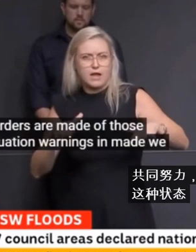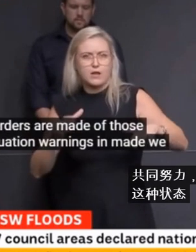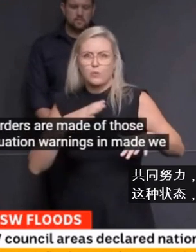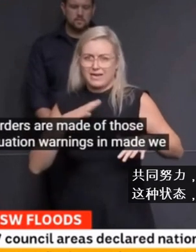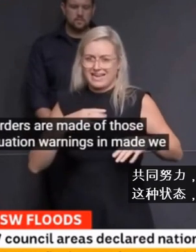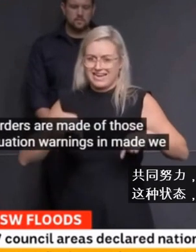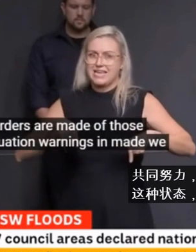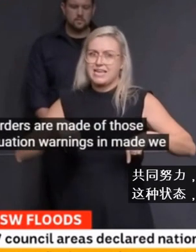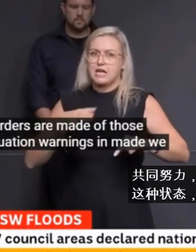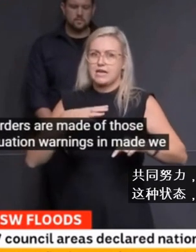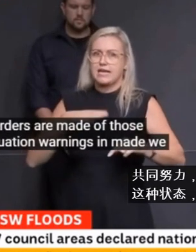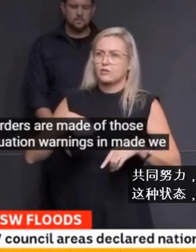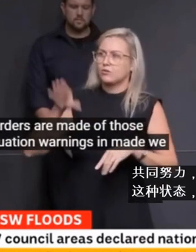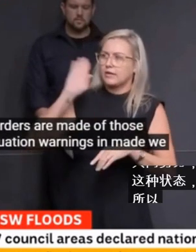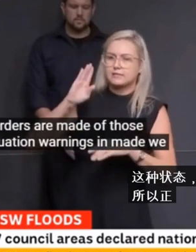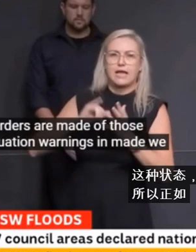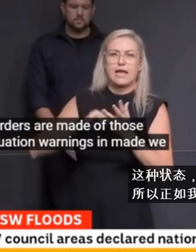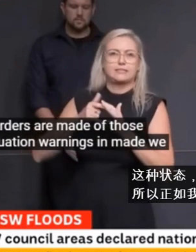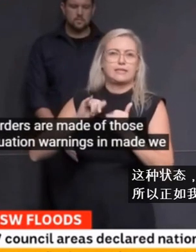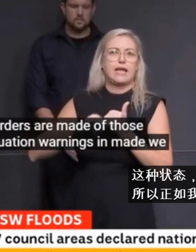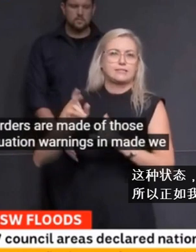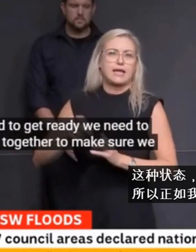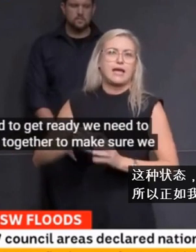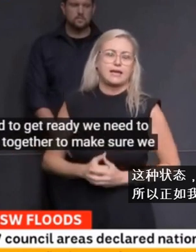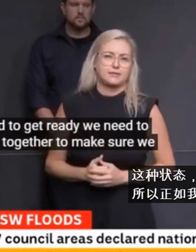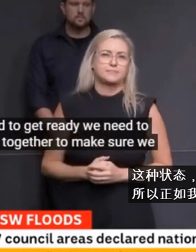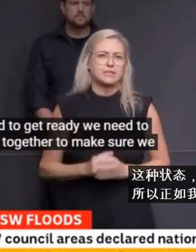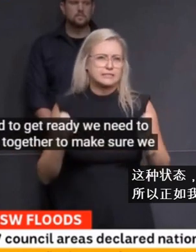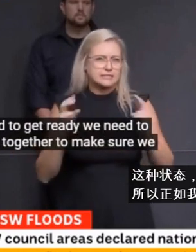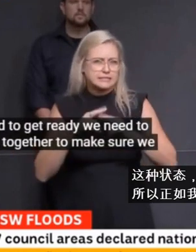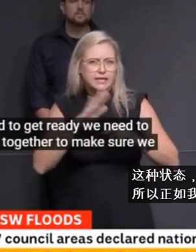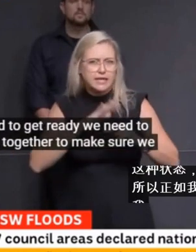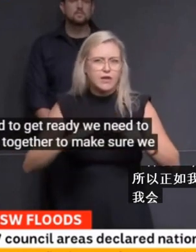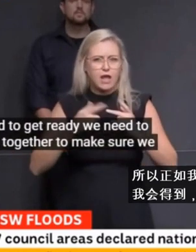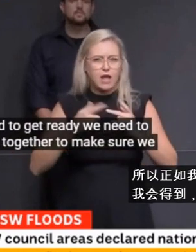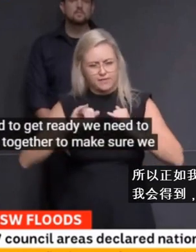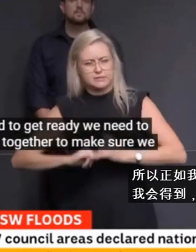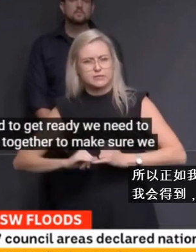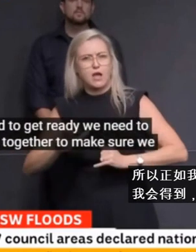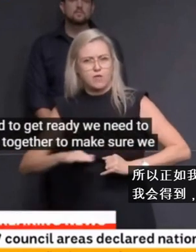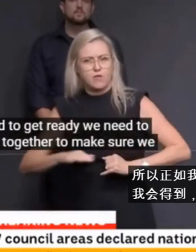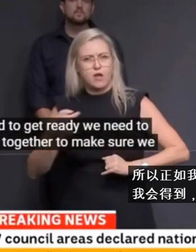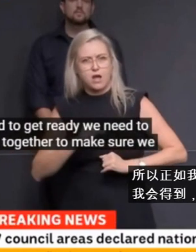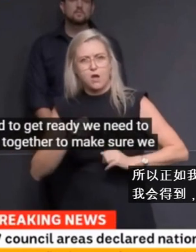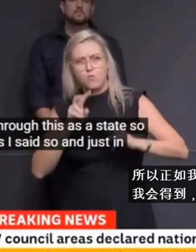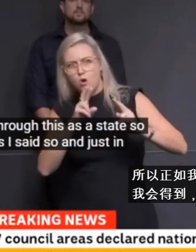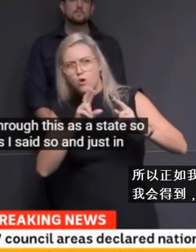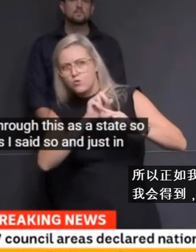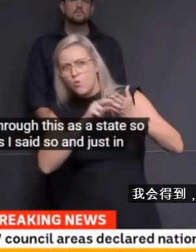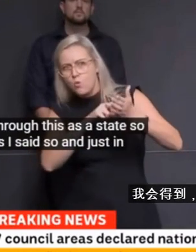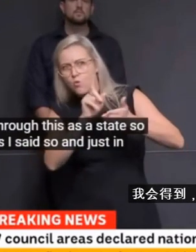through this as a state. So as I said, just in finishing, and then we'll have